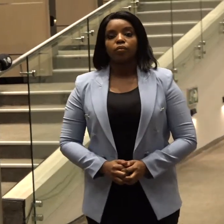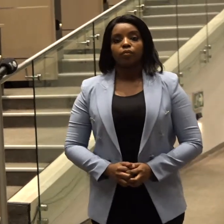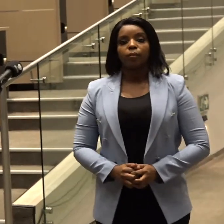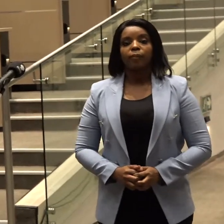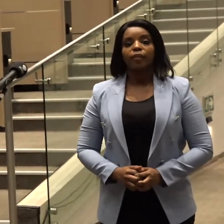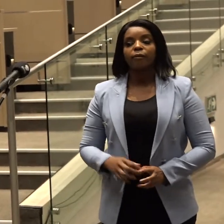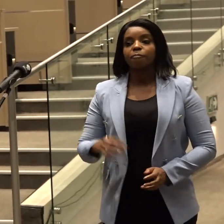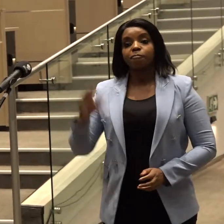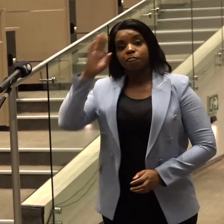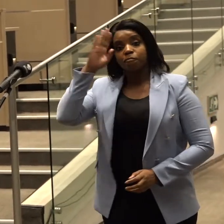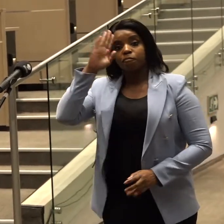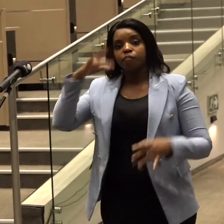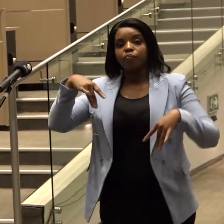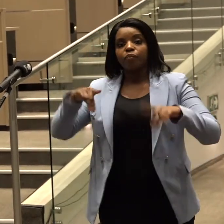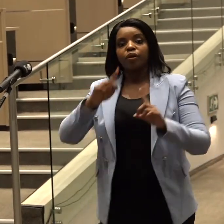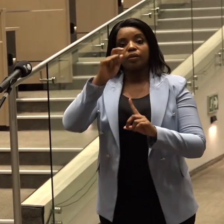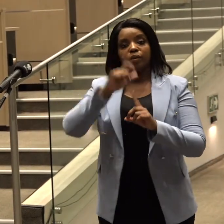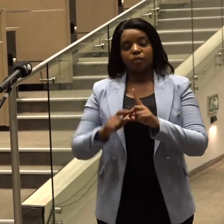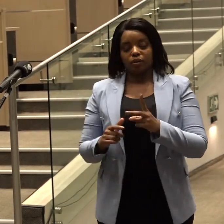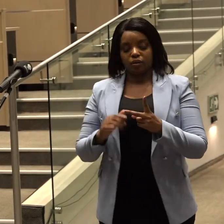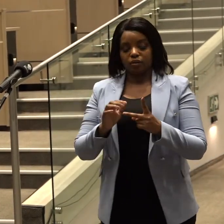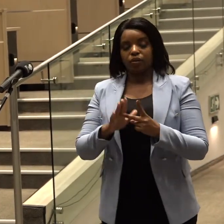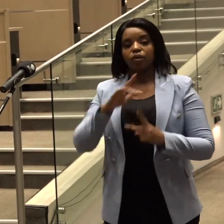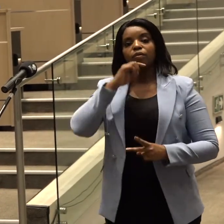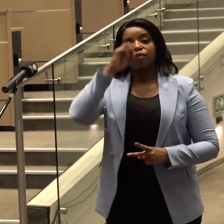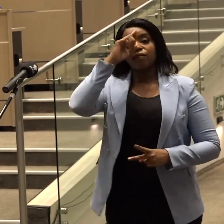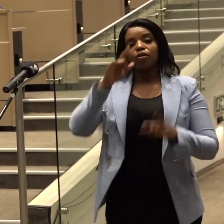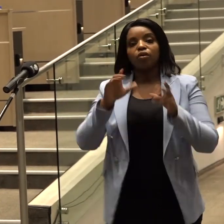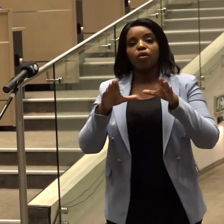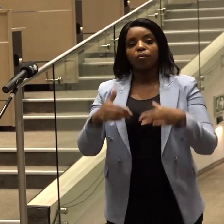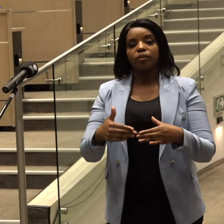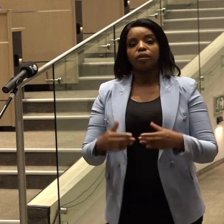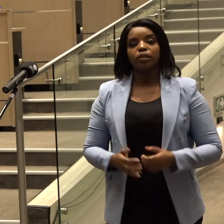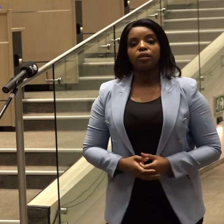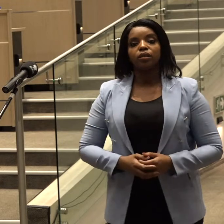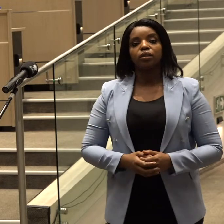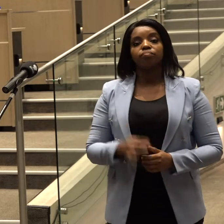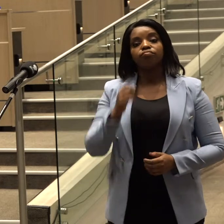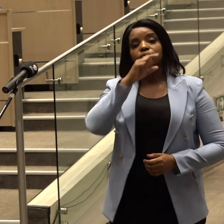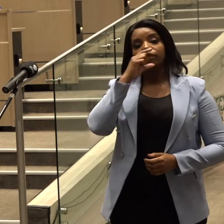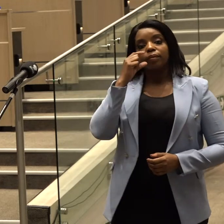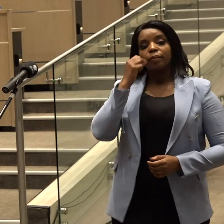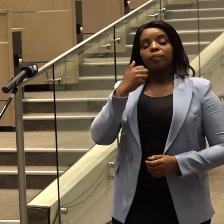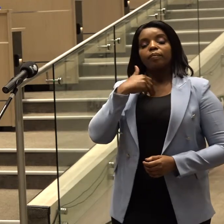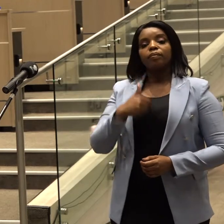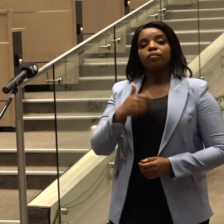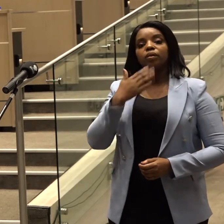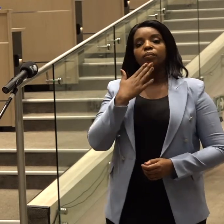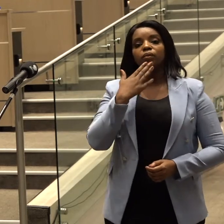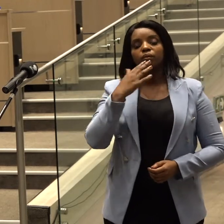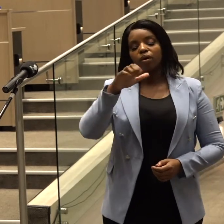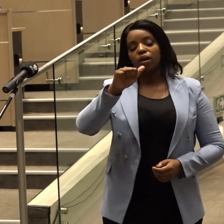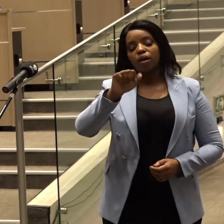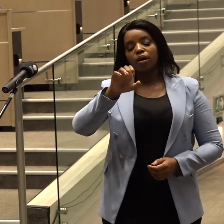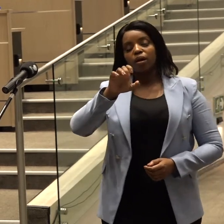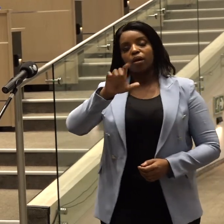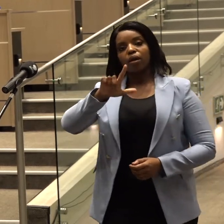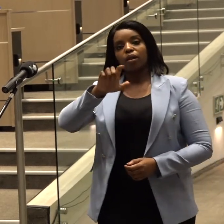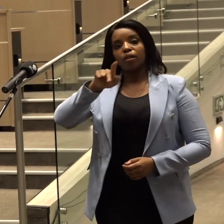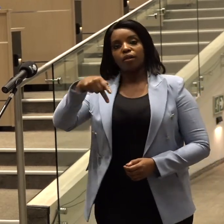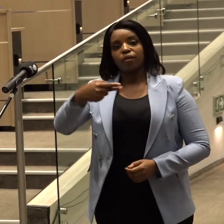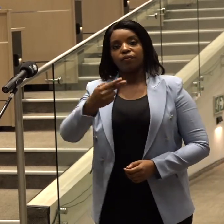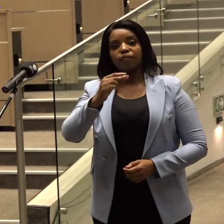person and the portfolio committee today my name is alfio see you later